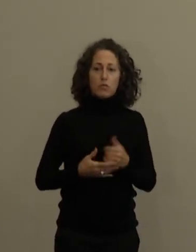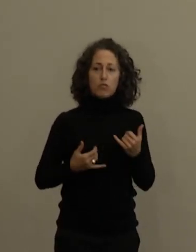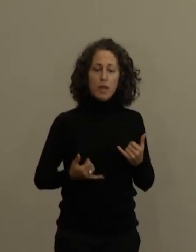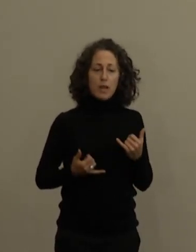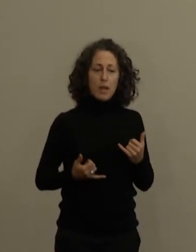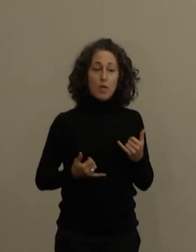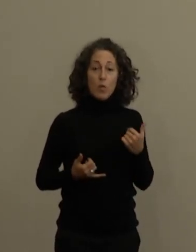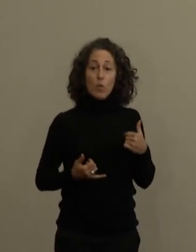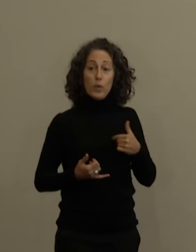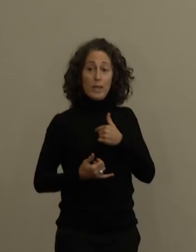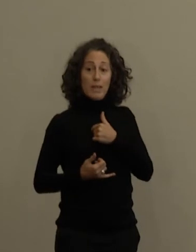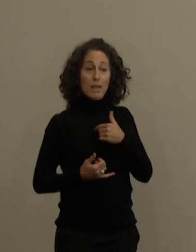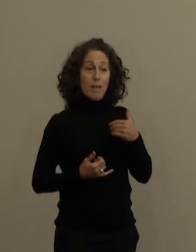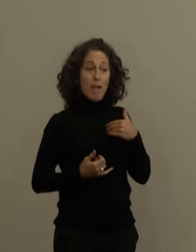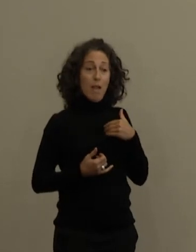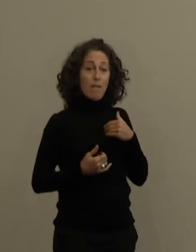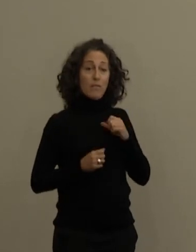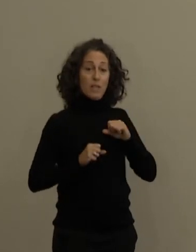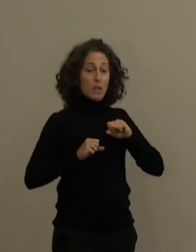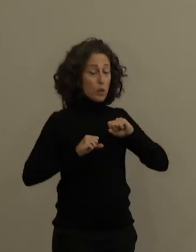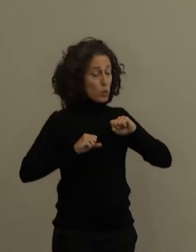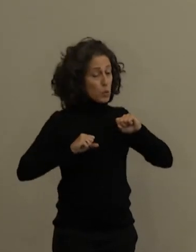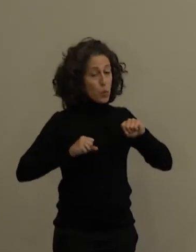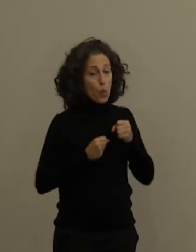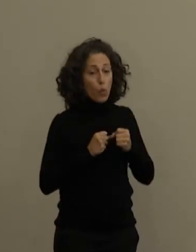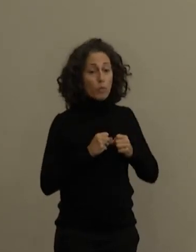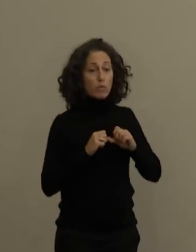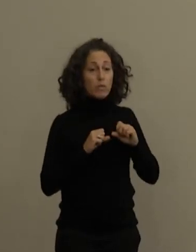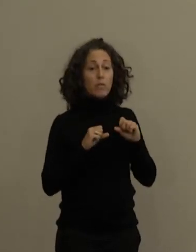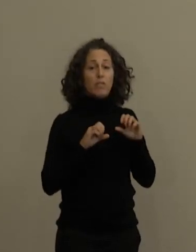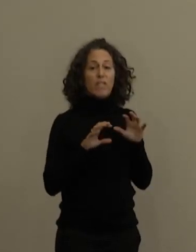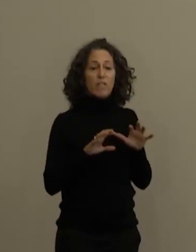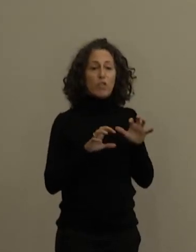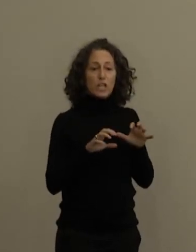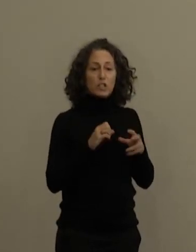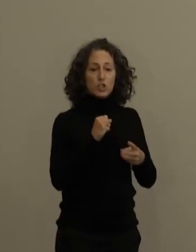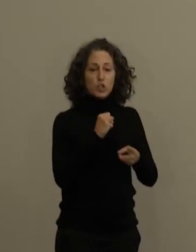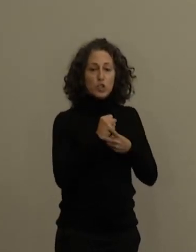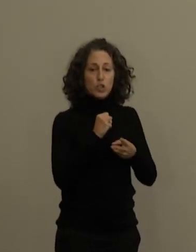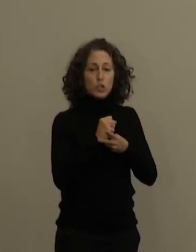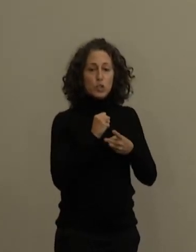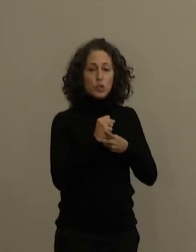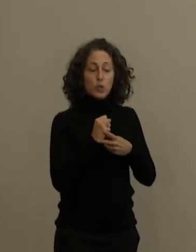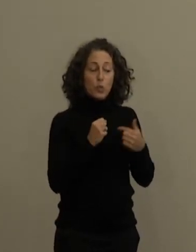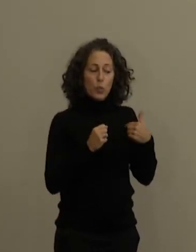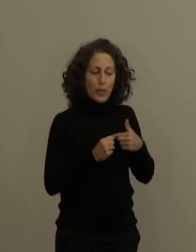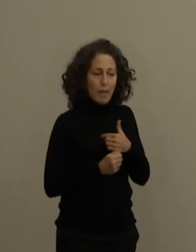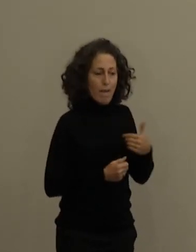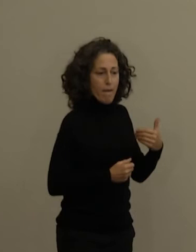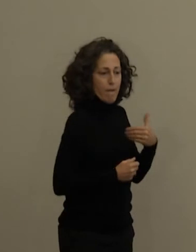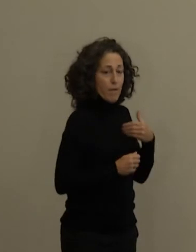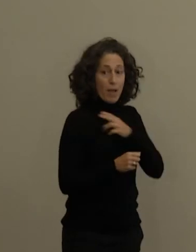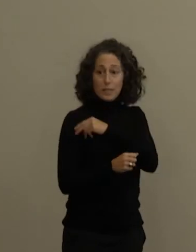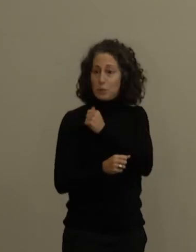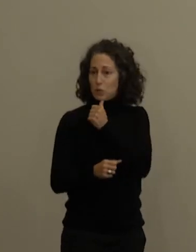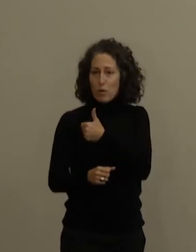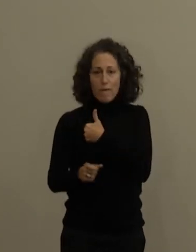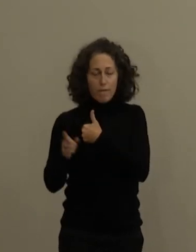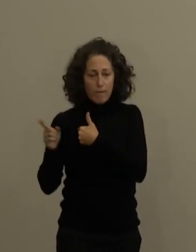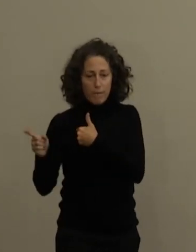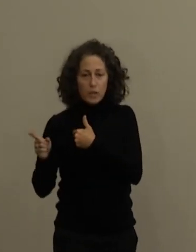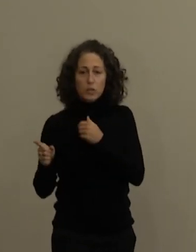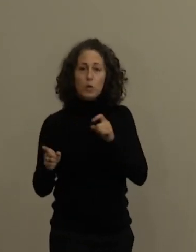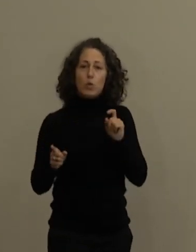ultra-cold freezer capability, and these hospitals do not. So whatever they get, they have to use